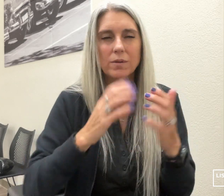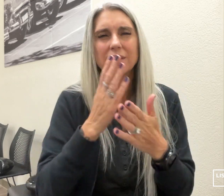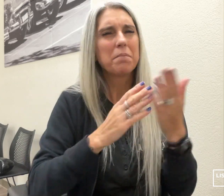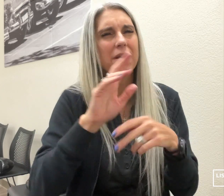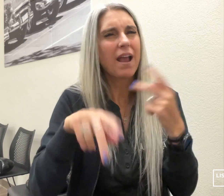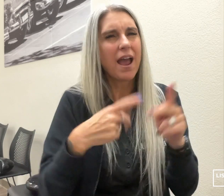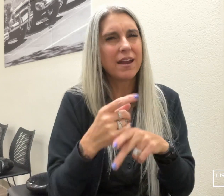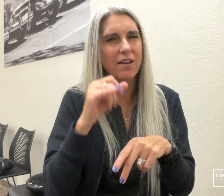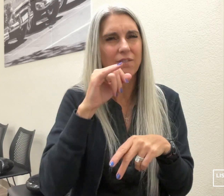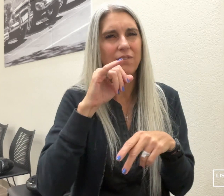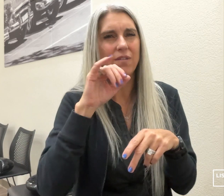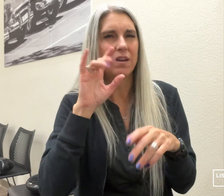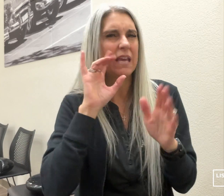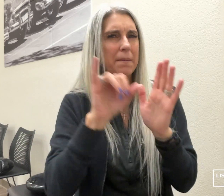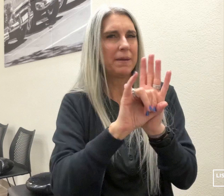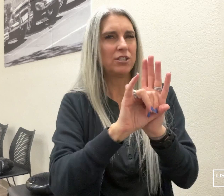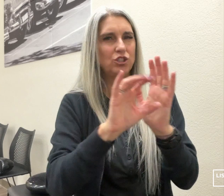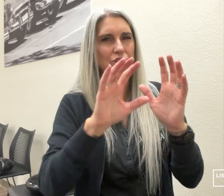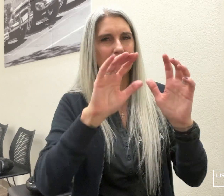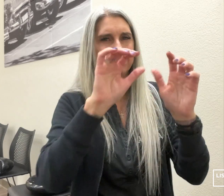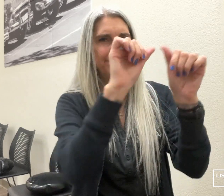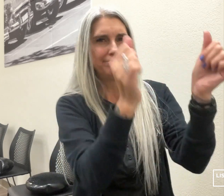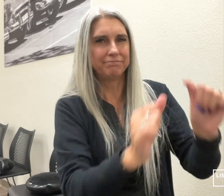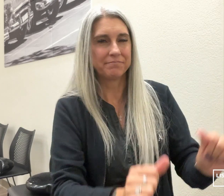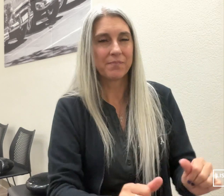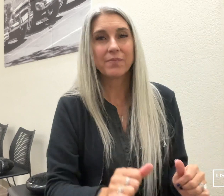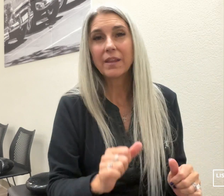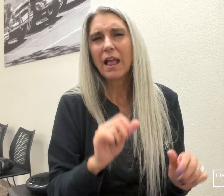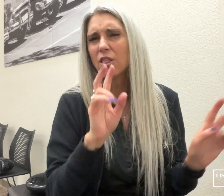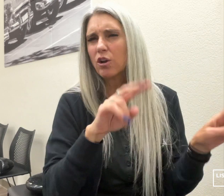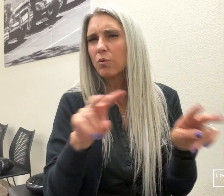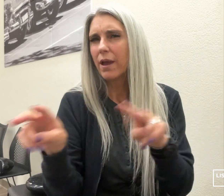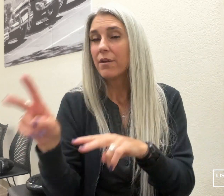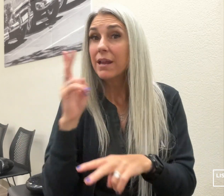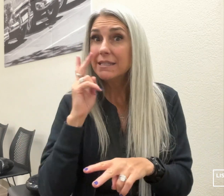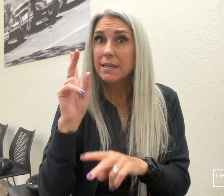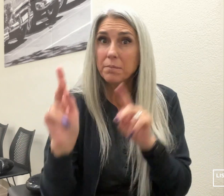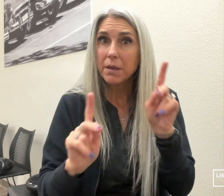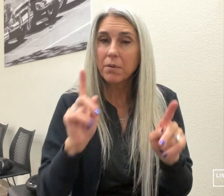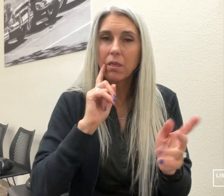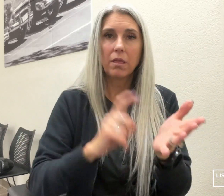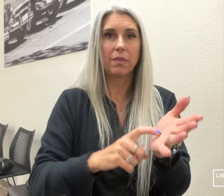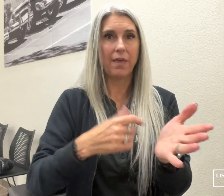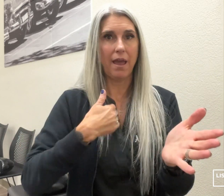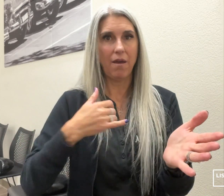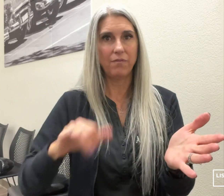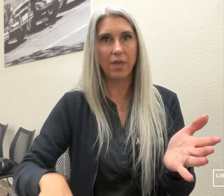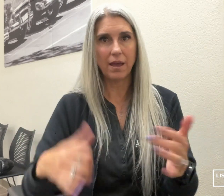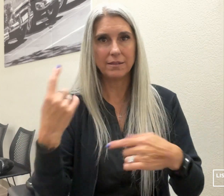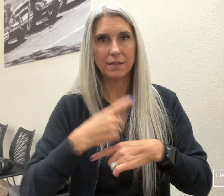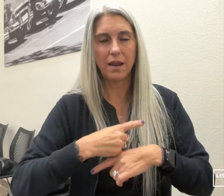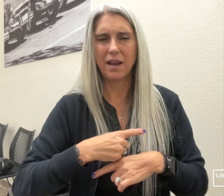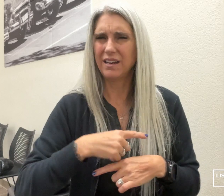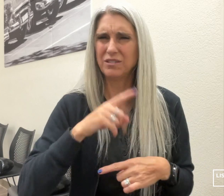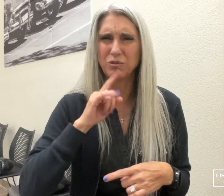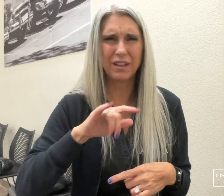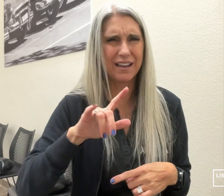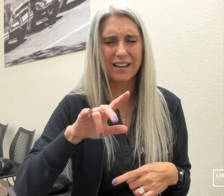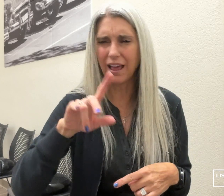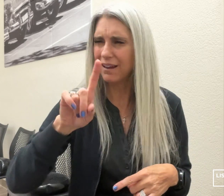image. I look around and I see people have those today. Um, and it's just kind of mind-boggling to me